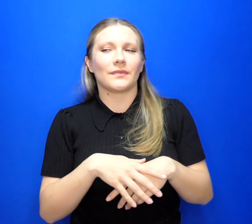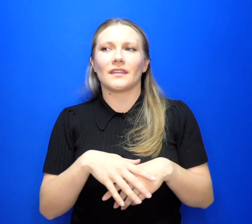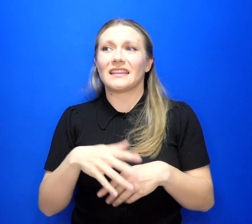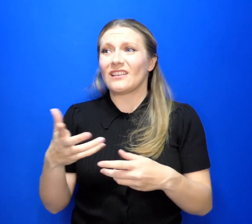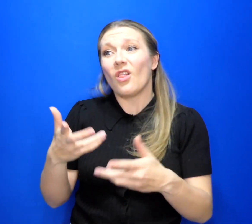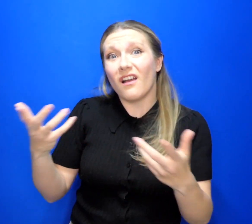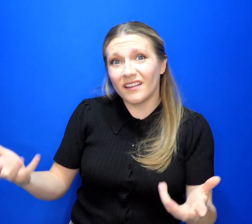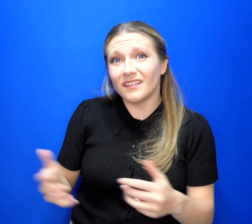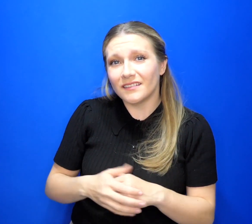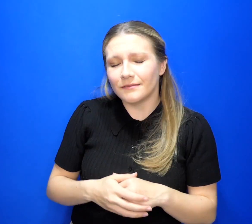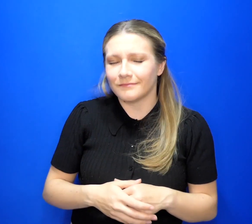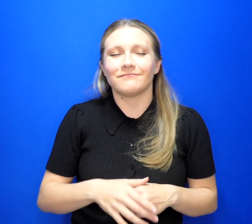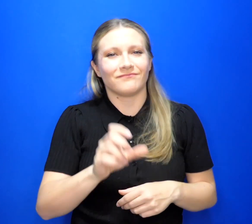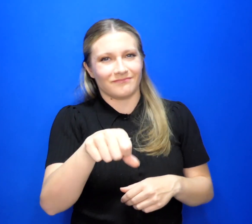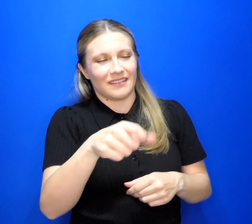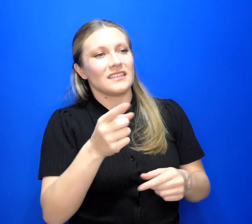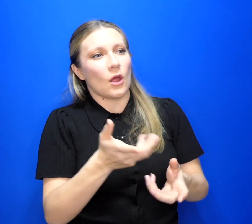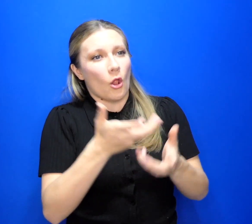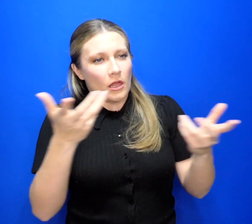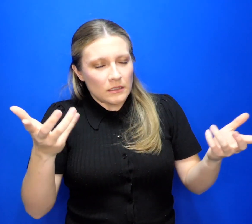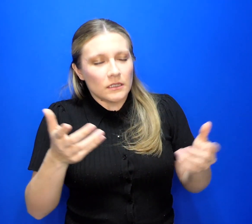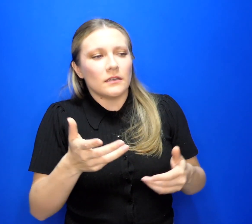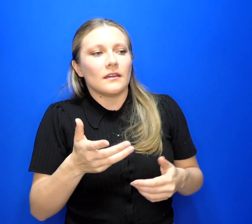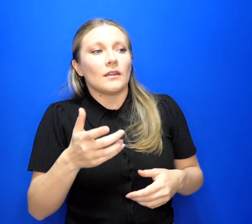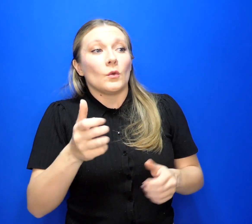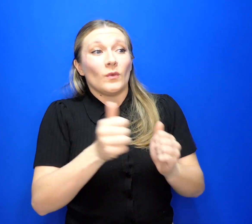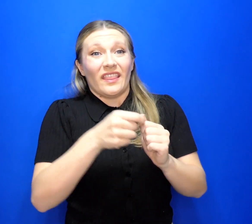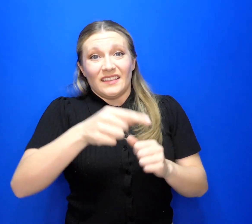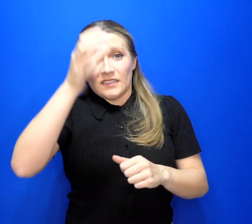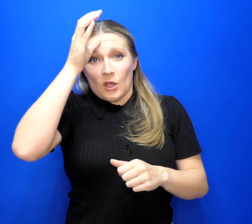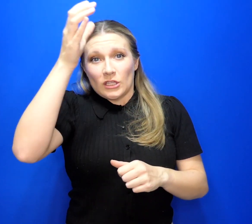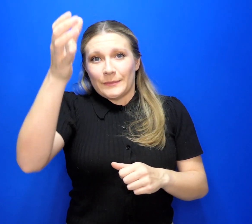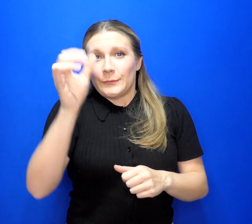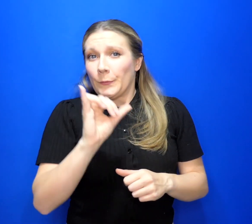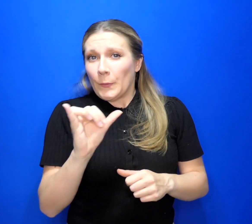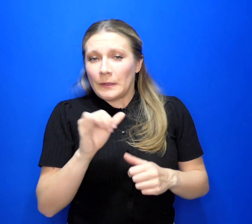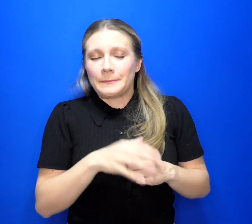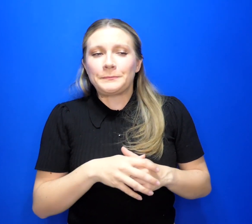it's a lot. It is a lot. And I think a misconception too is that